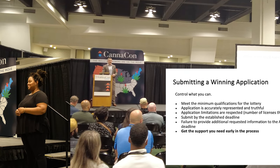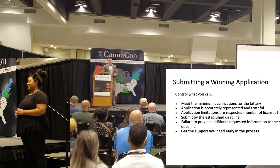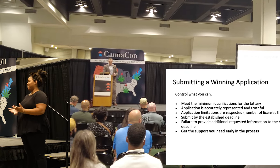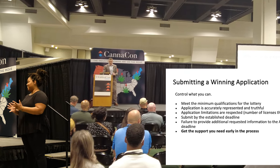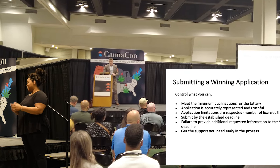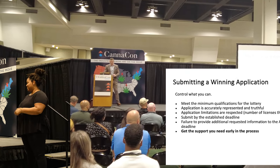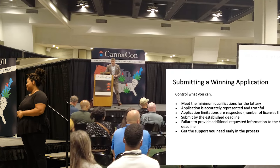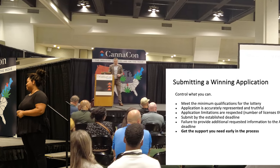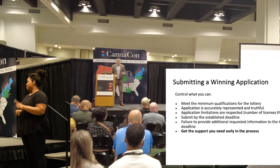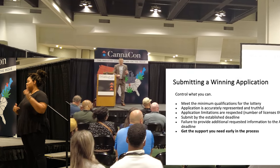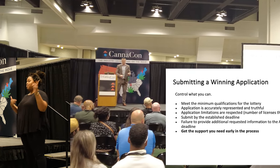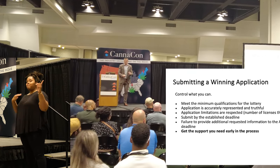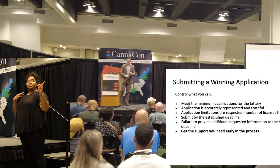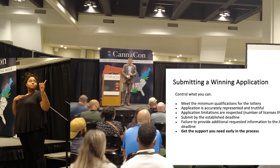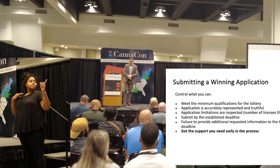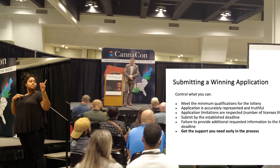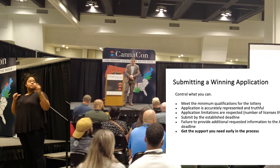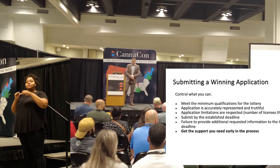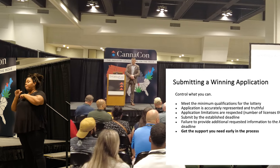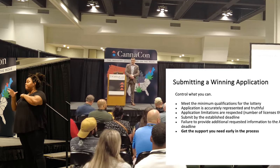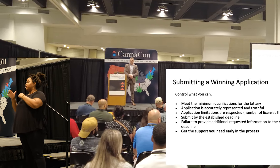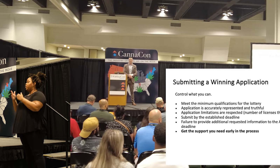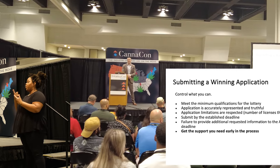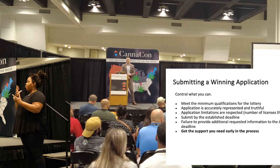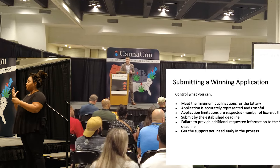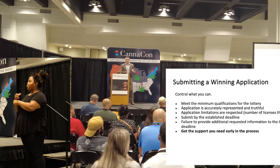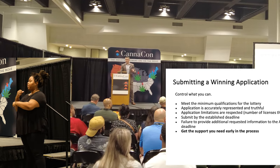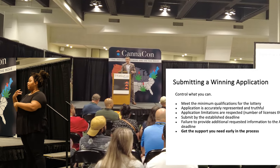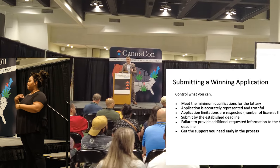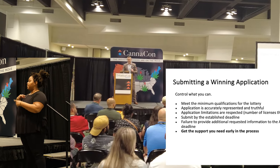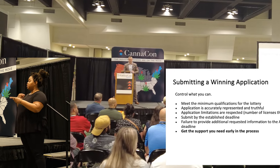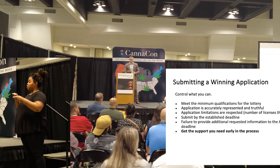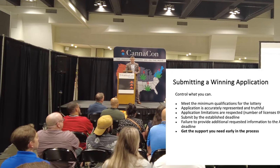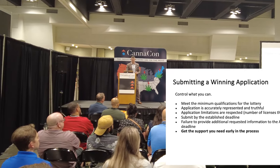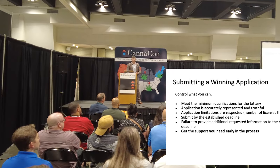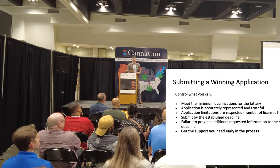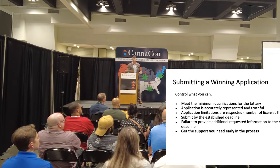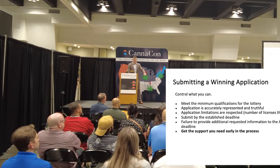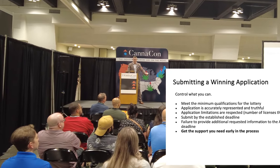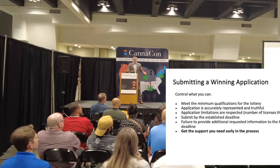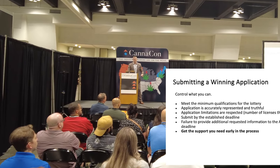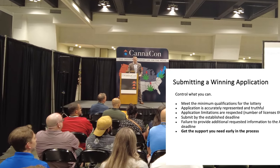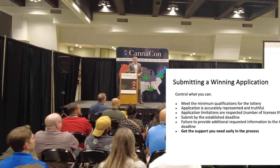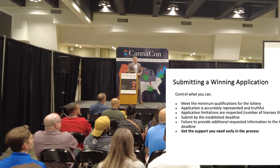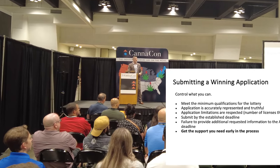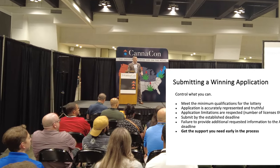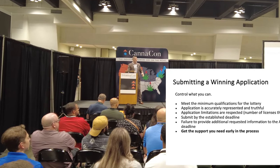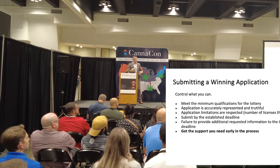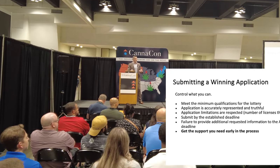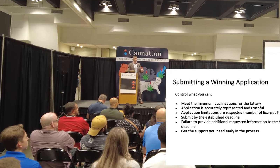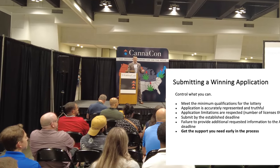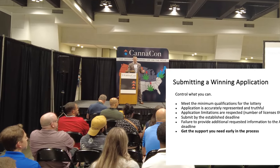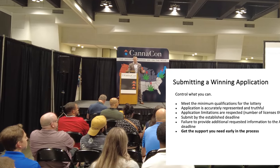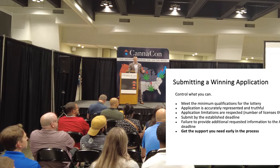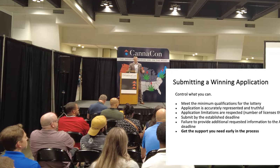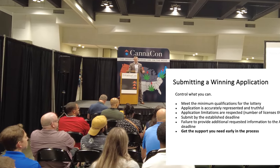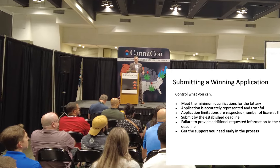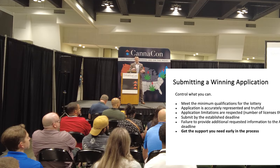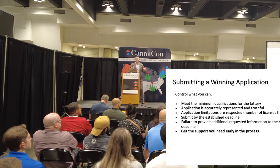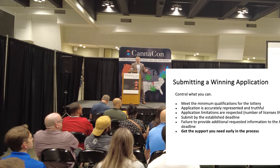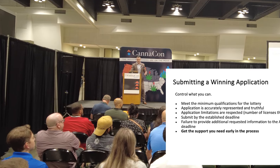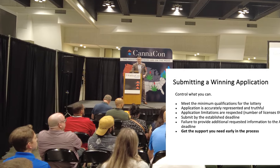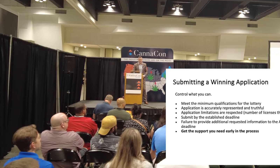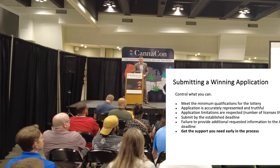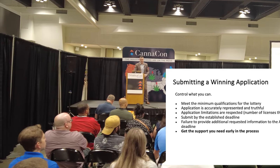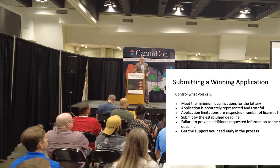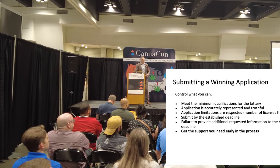Submitting a winning application, so you can control what you can, right? But you have to do what you say. It's kind of like when you go to the